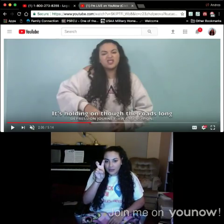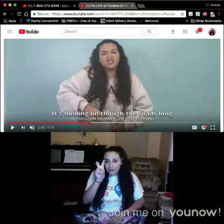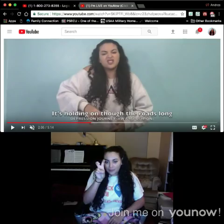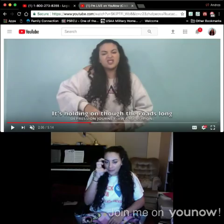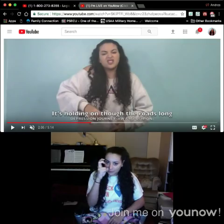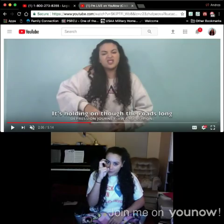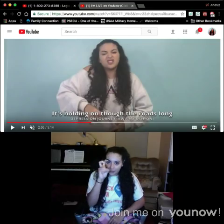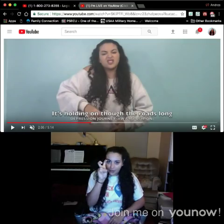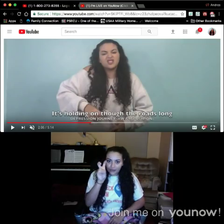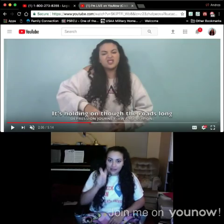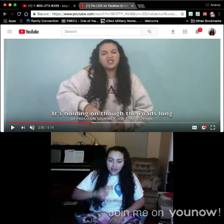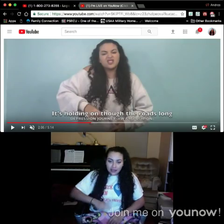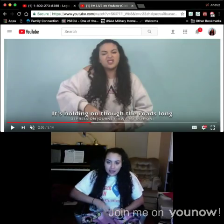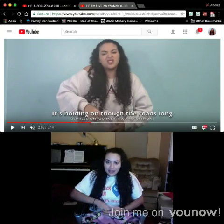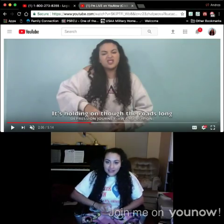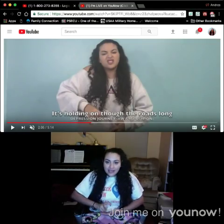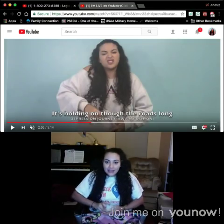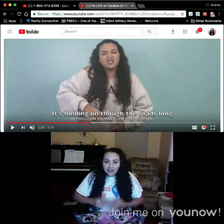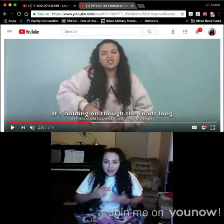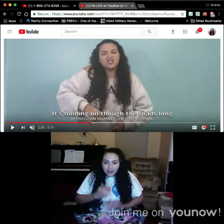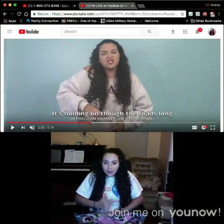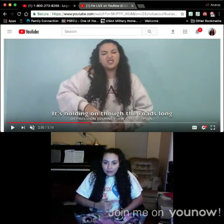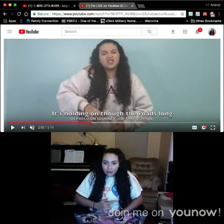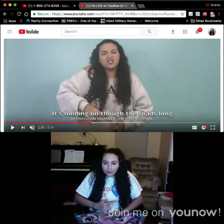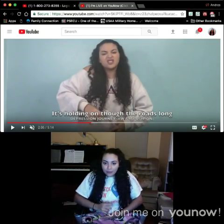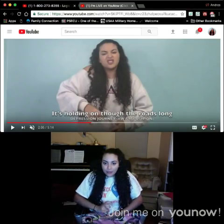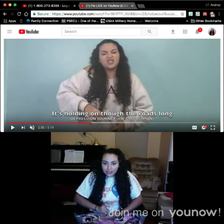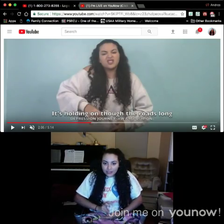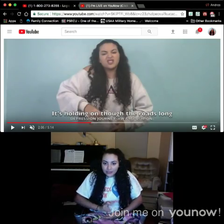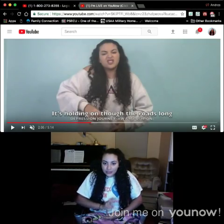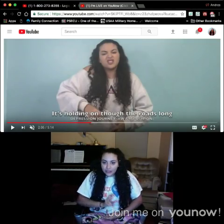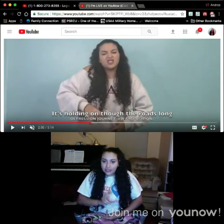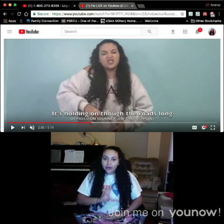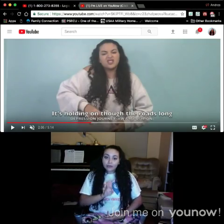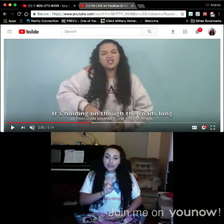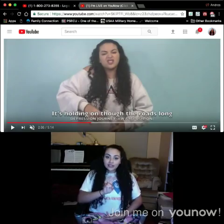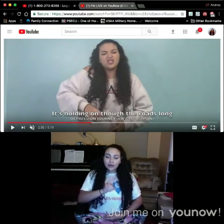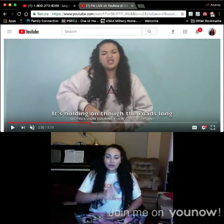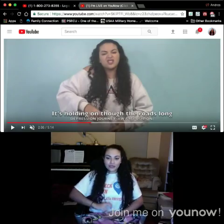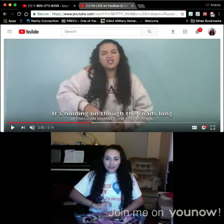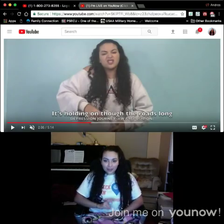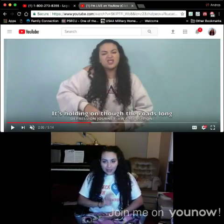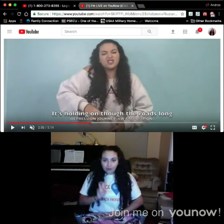of them, curved fingers. And then I signed it like I went from the depression journey upwards, like